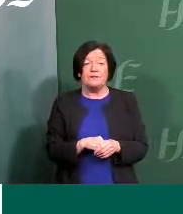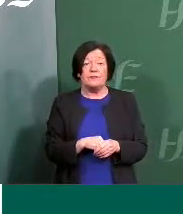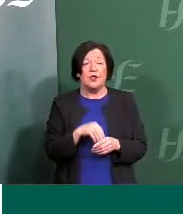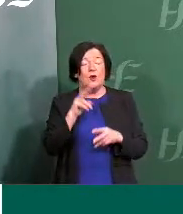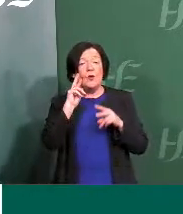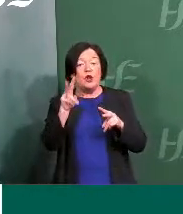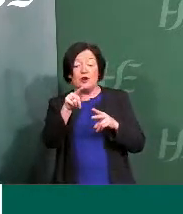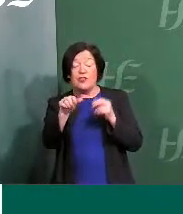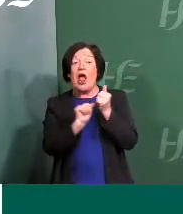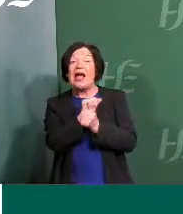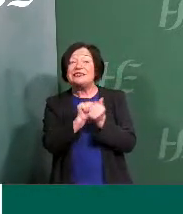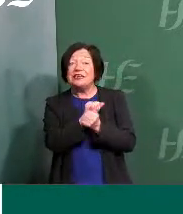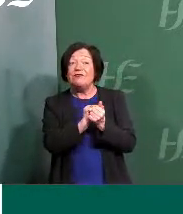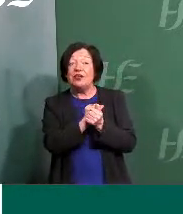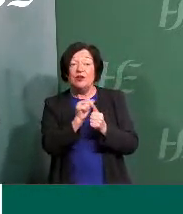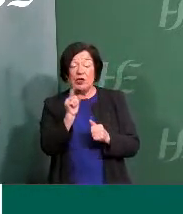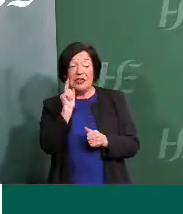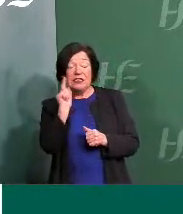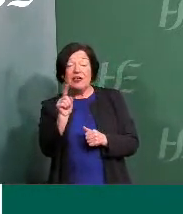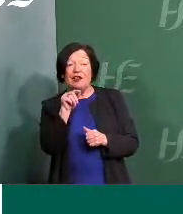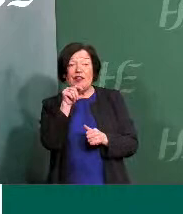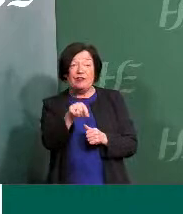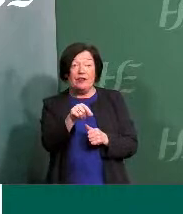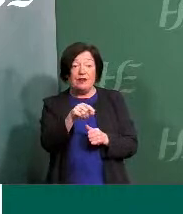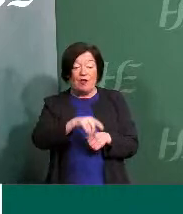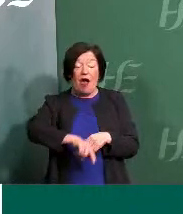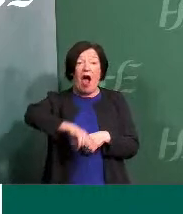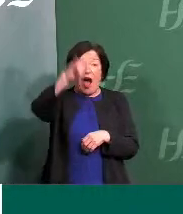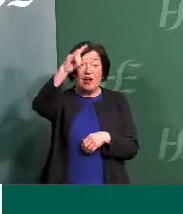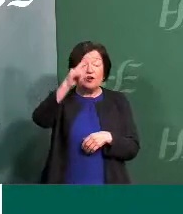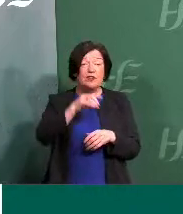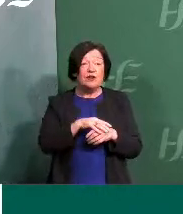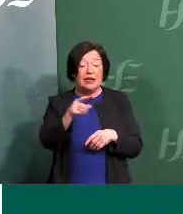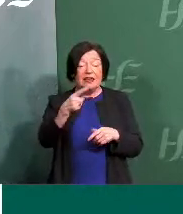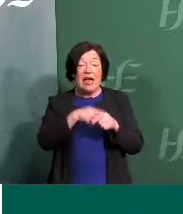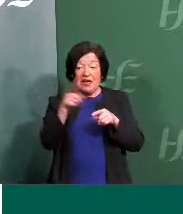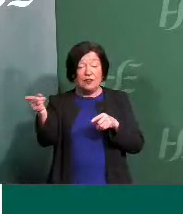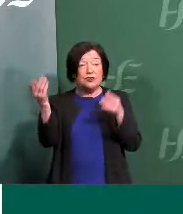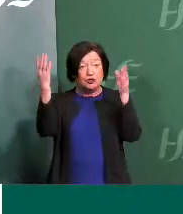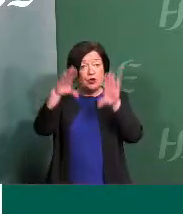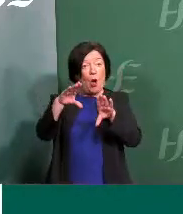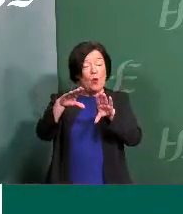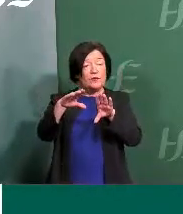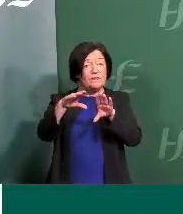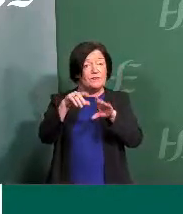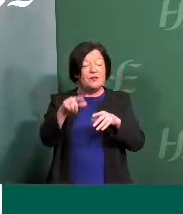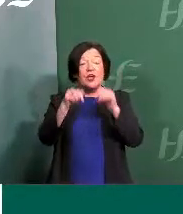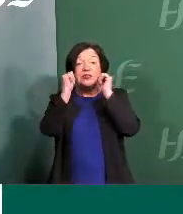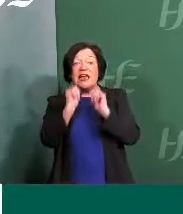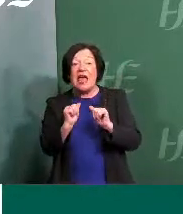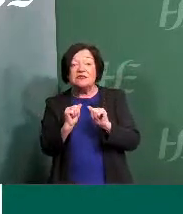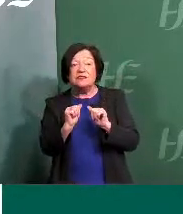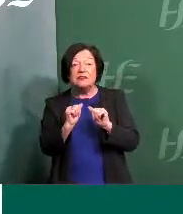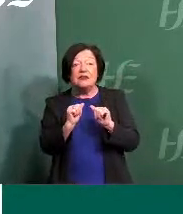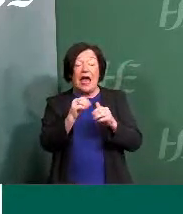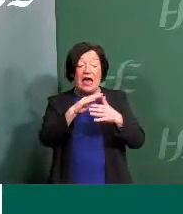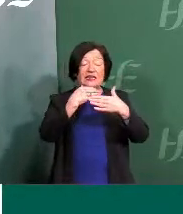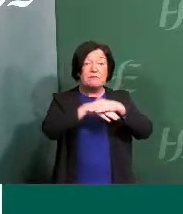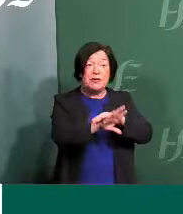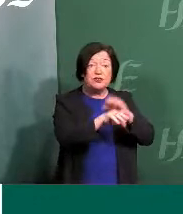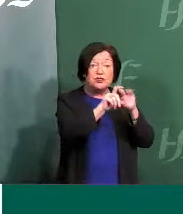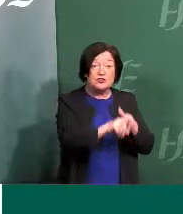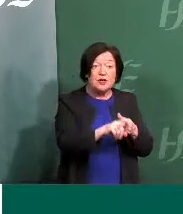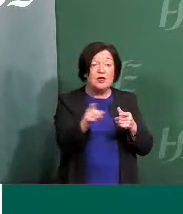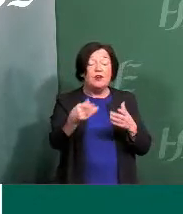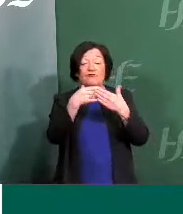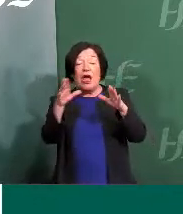When we look at their activity, we can see there that they're actually significantly higher. So again, these charts just show you their attendances and admissions, both for the